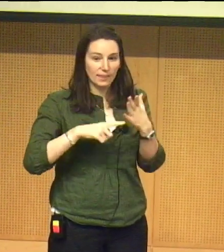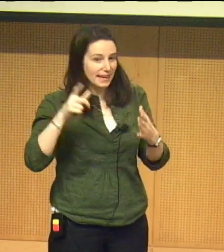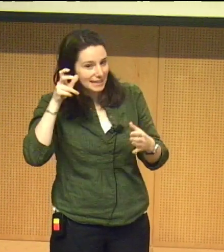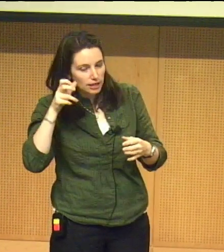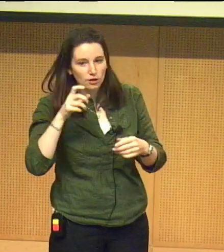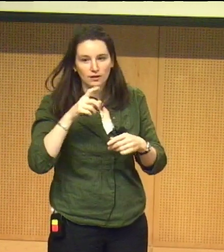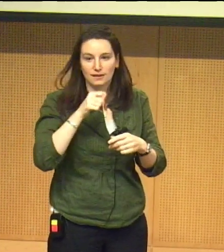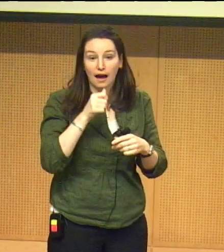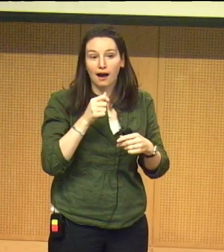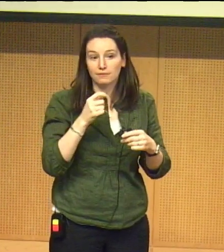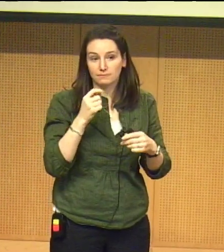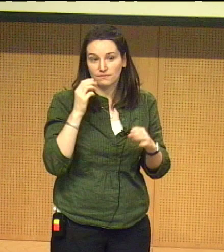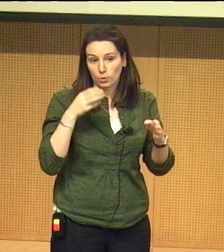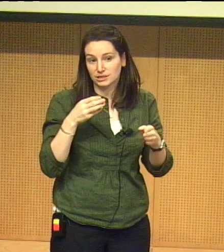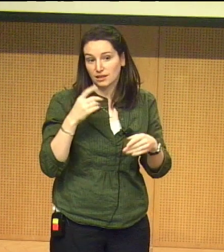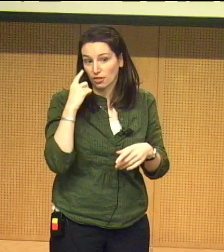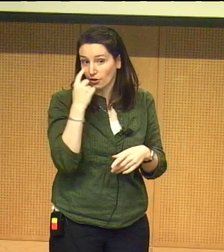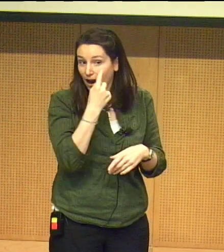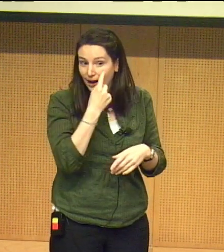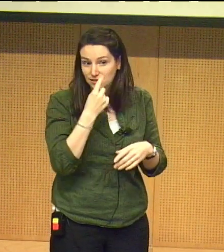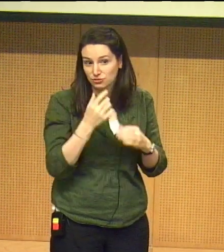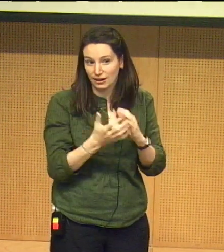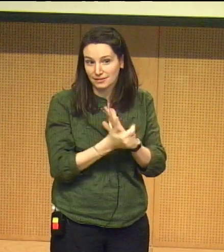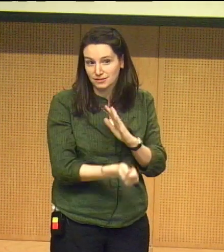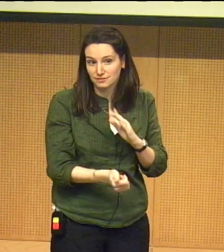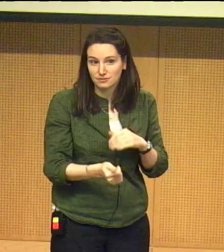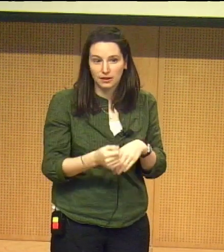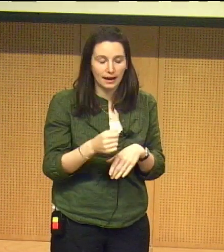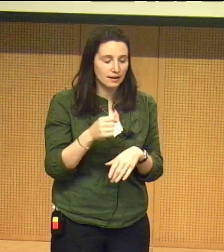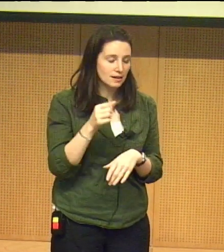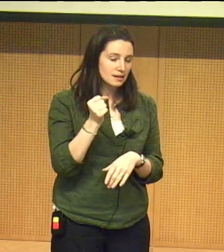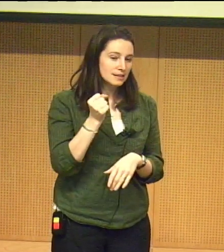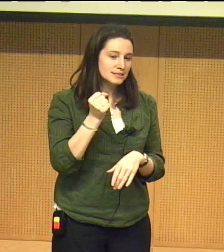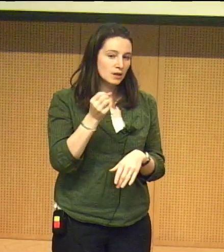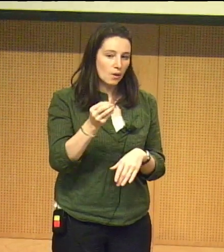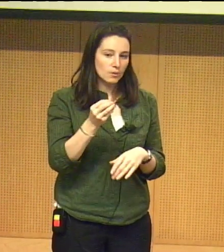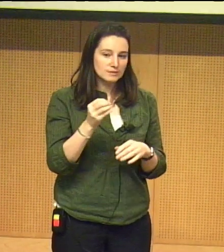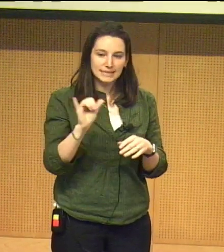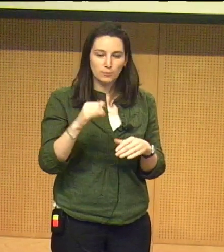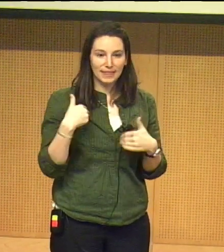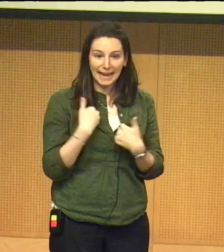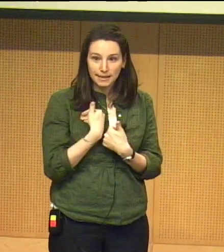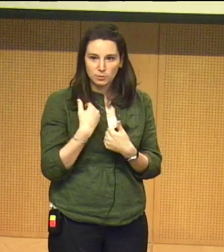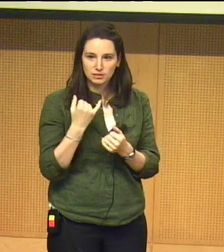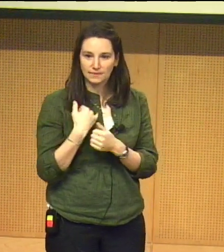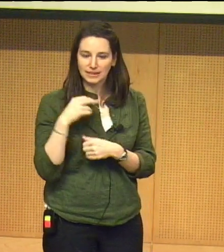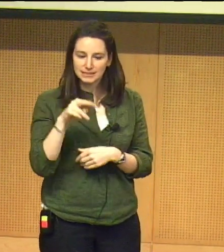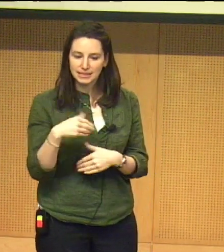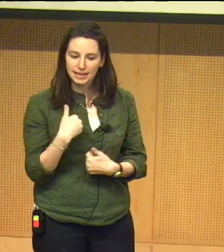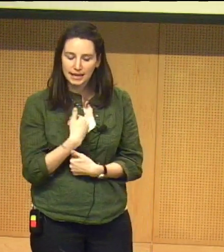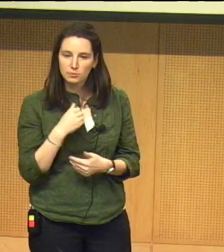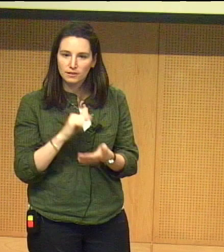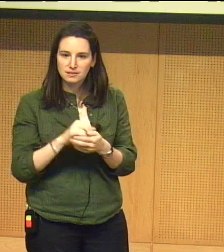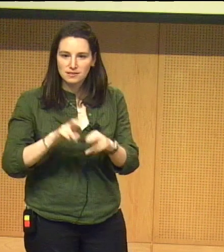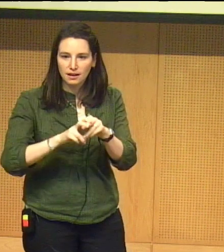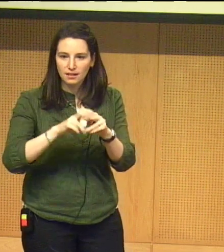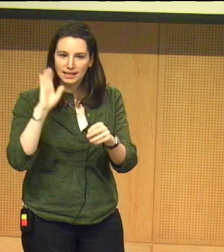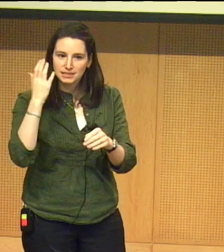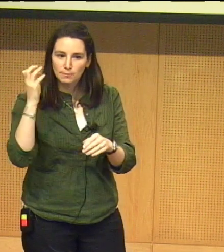can hear and not focusing on their eye strengths, okay? So same with animals. If I see an animal that's sitting and they seem